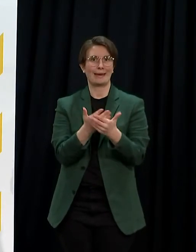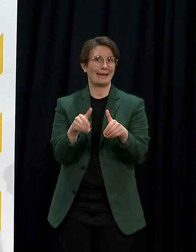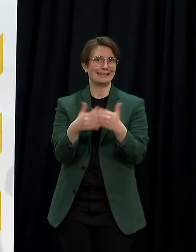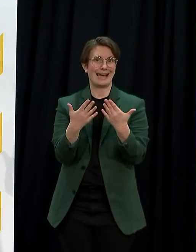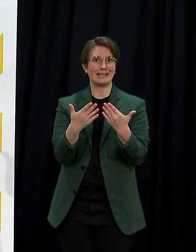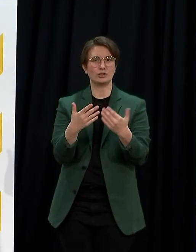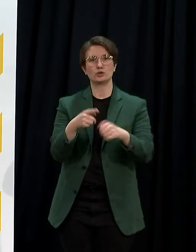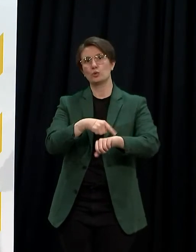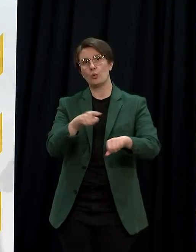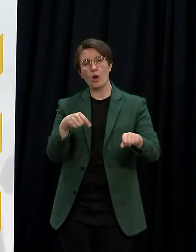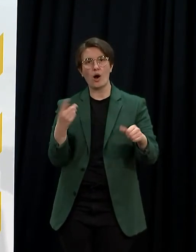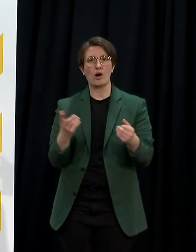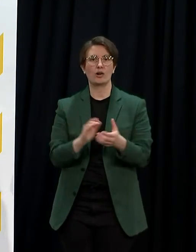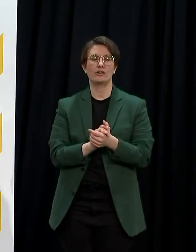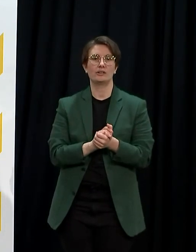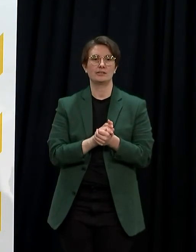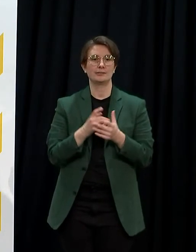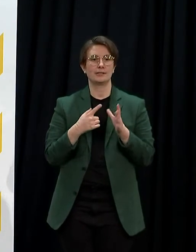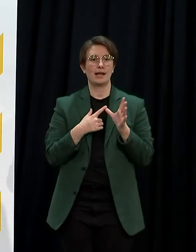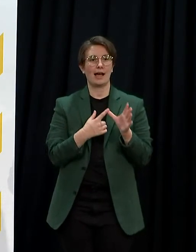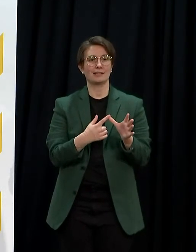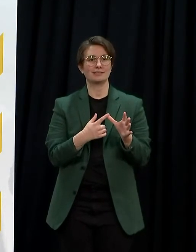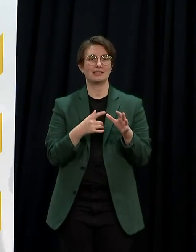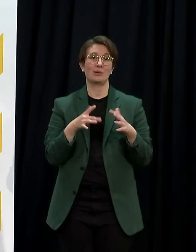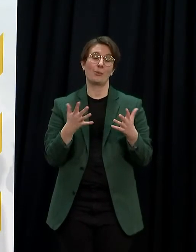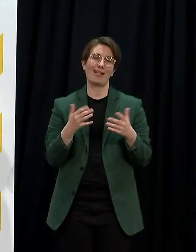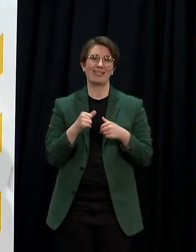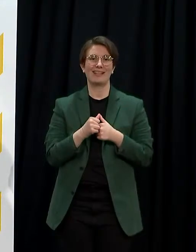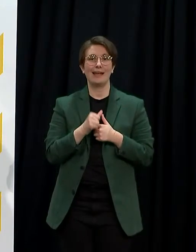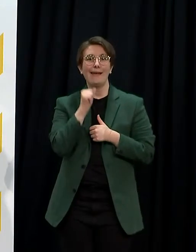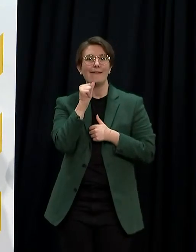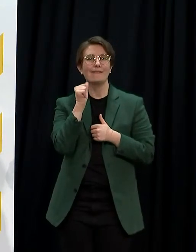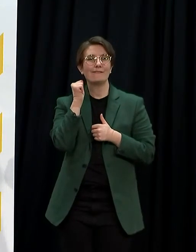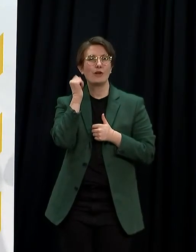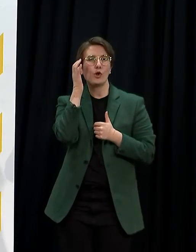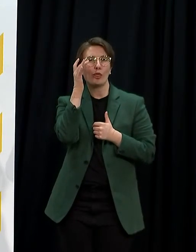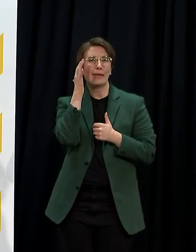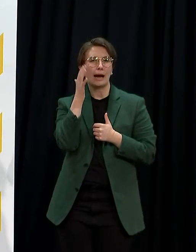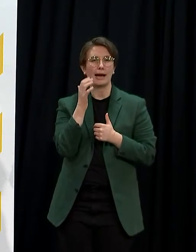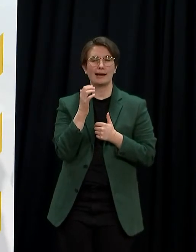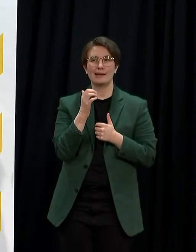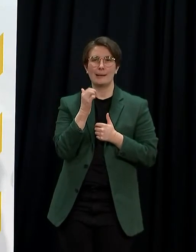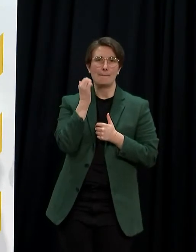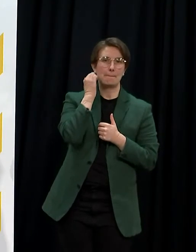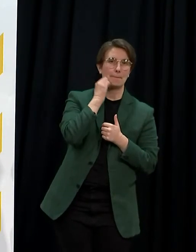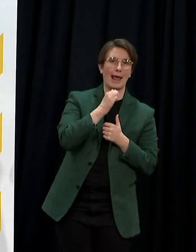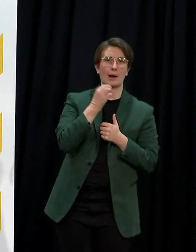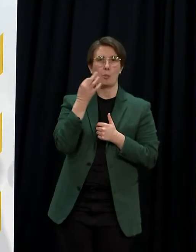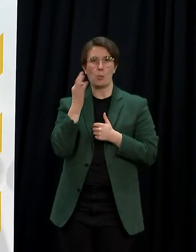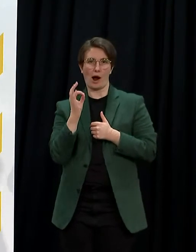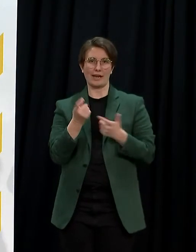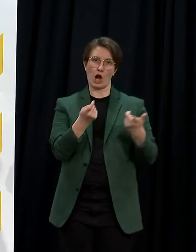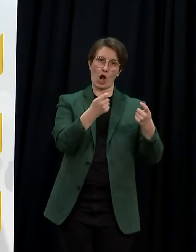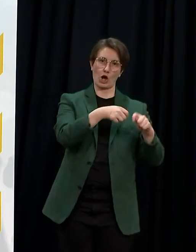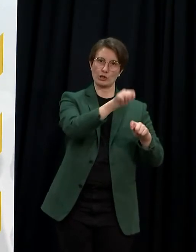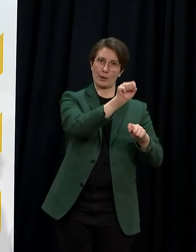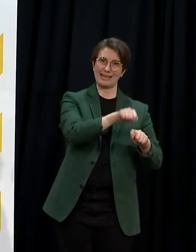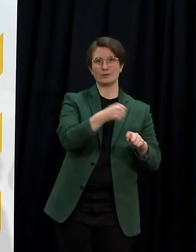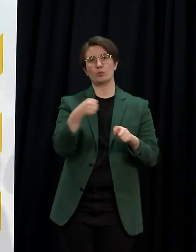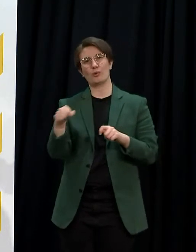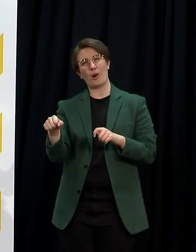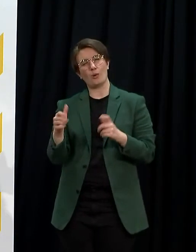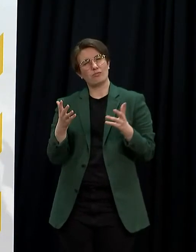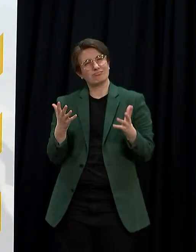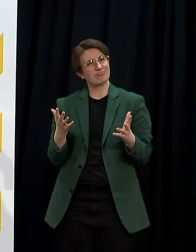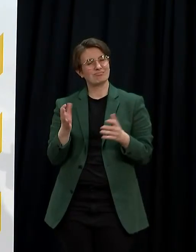the case that it was just a choice between lockdown and not, but it's not, because actually we do only